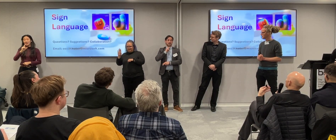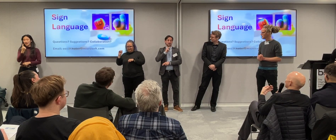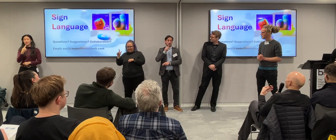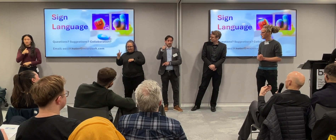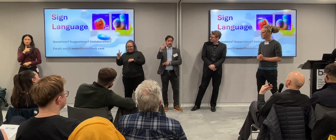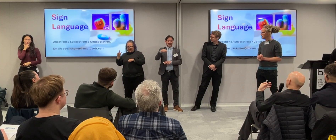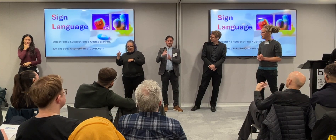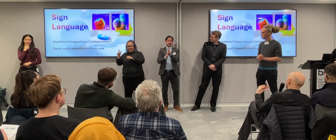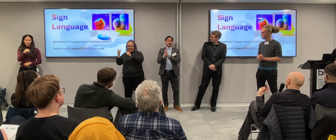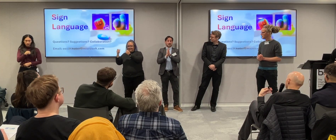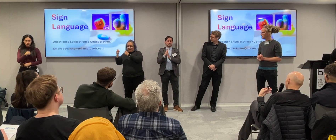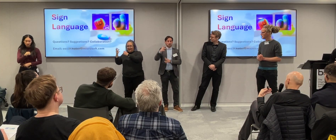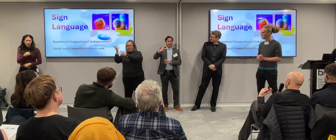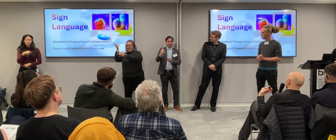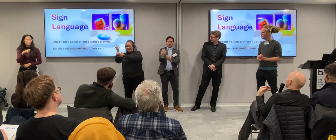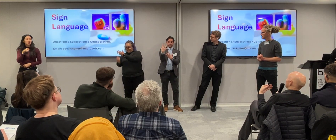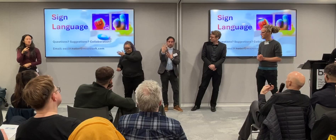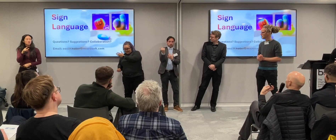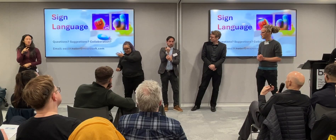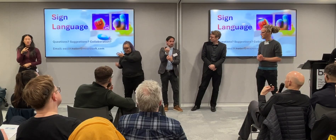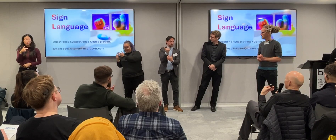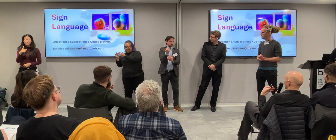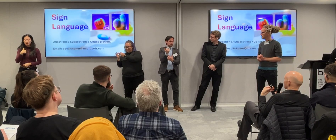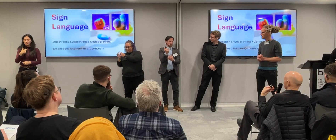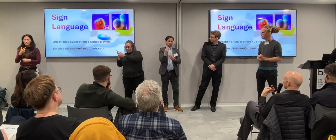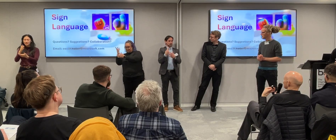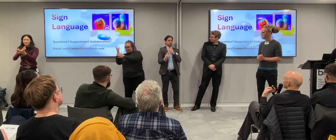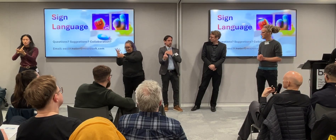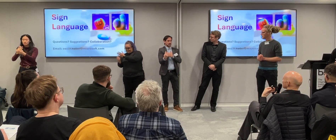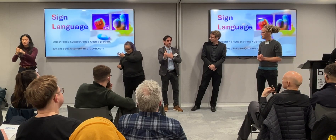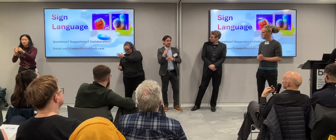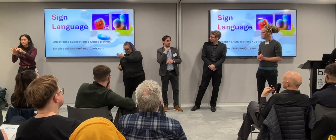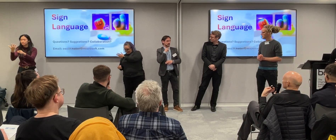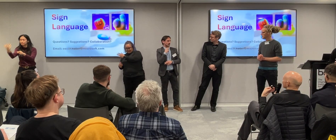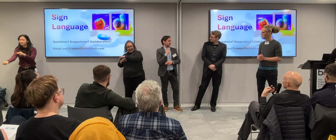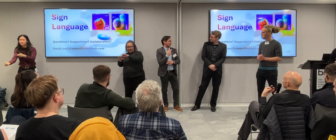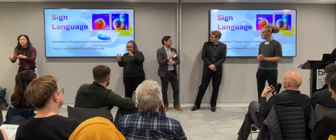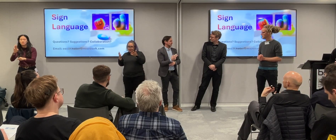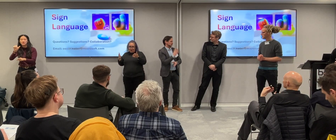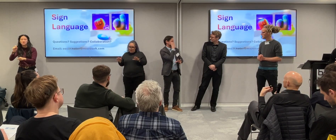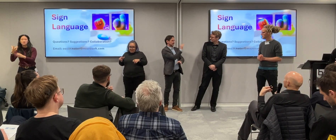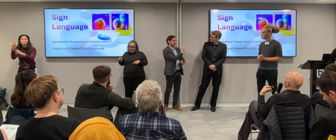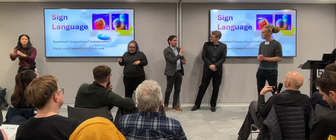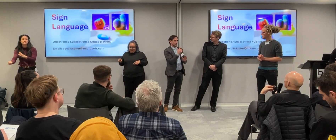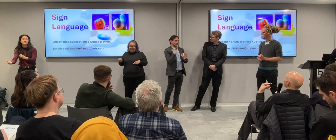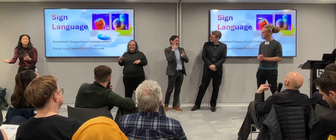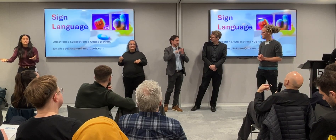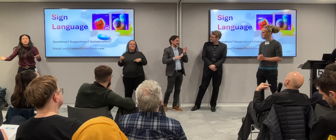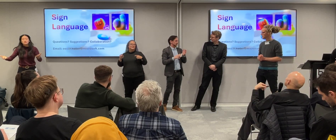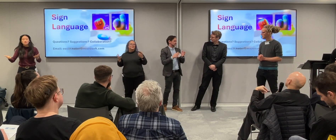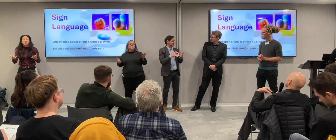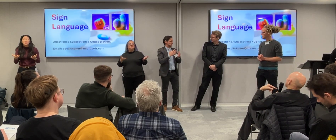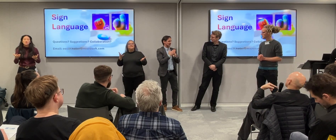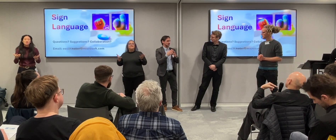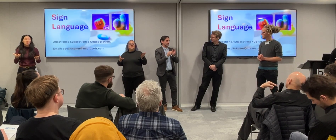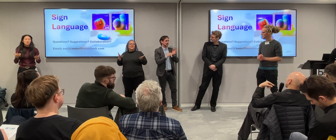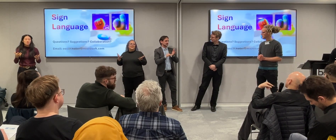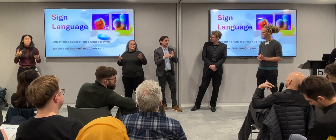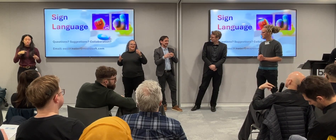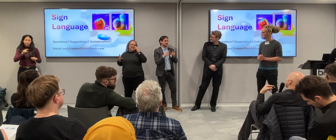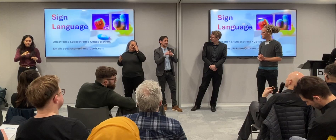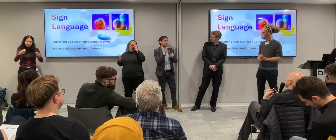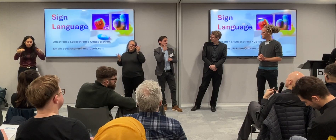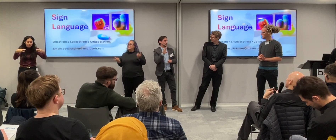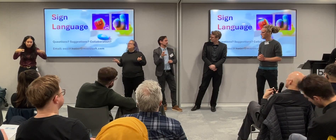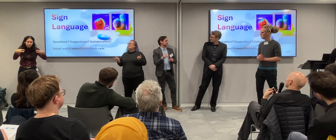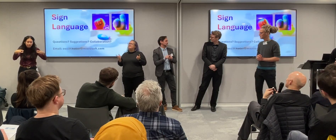signer disappearing when it's an interpreter disappearing from the screen all the time. And so that's not just voice. I suppose it's saying the other way